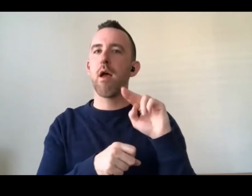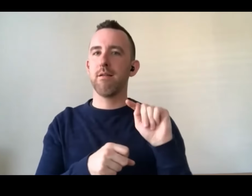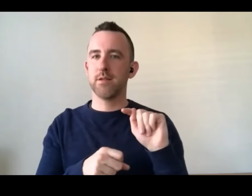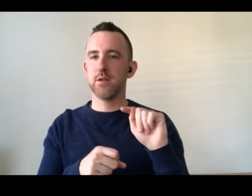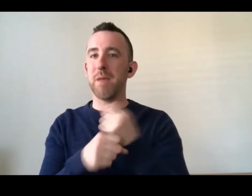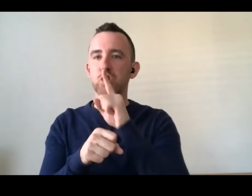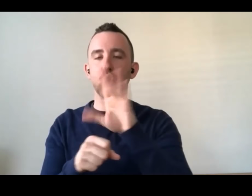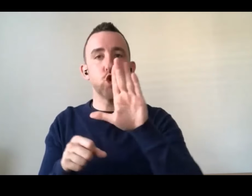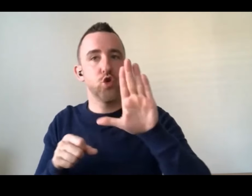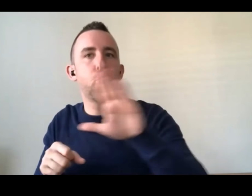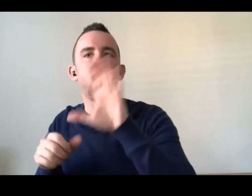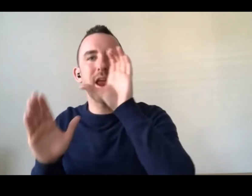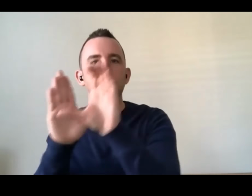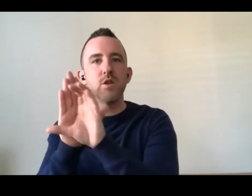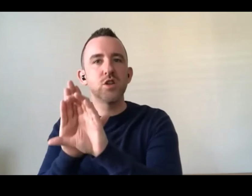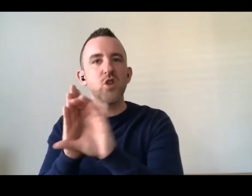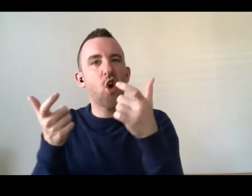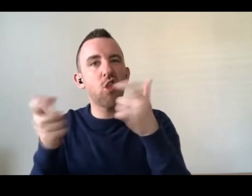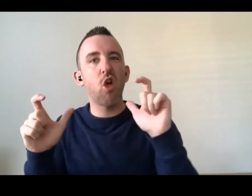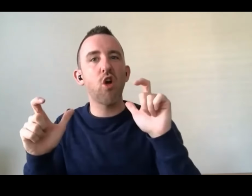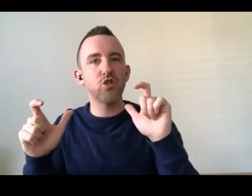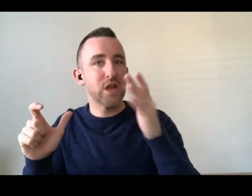images are large.